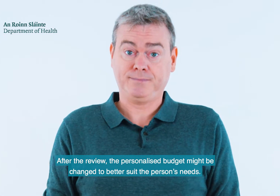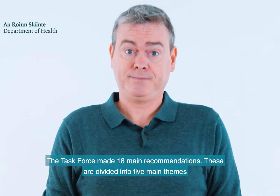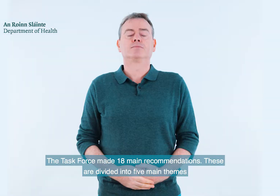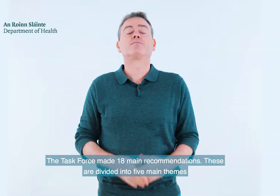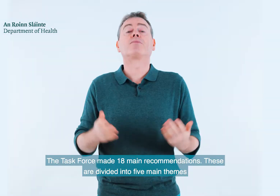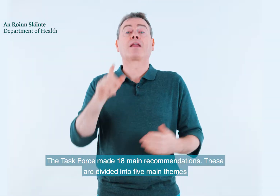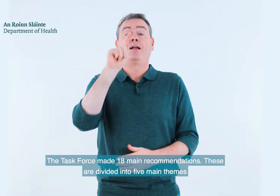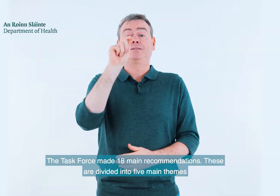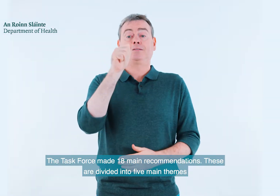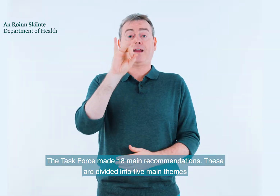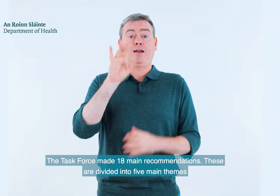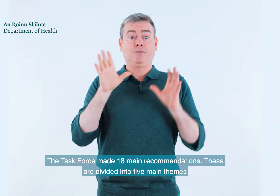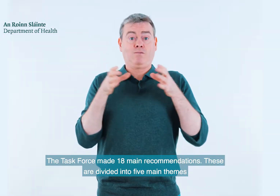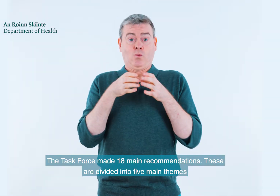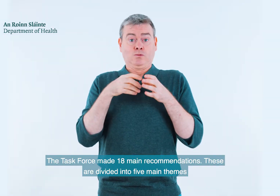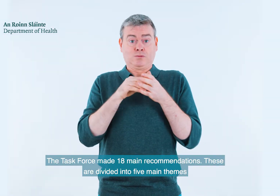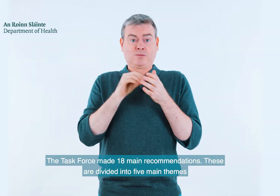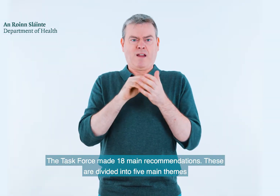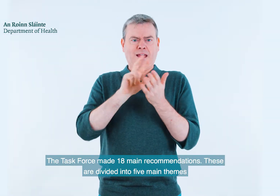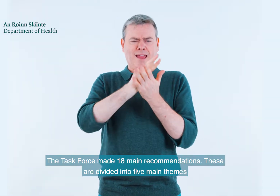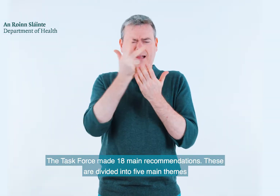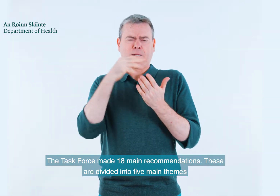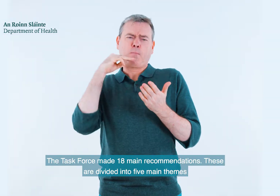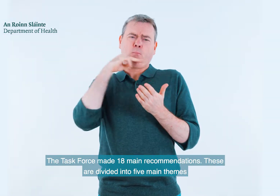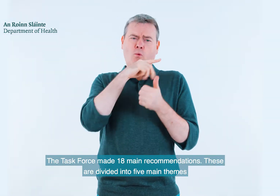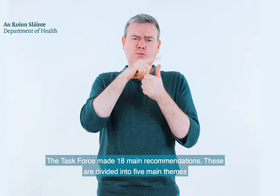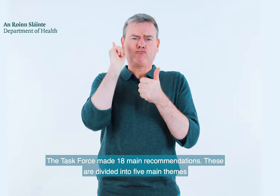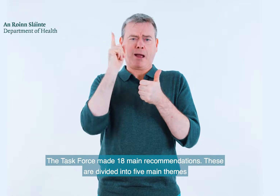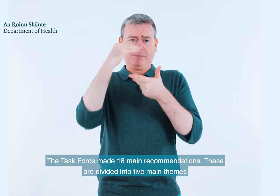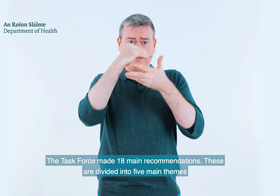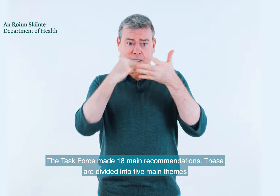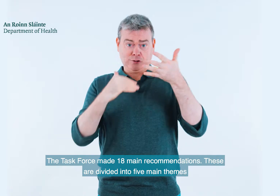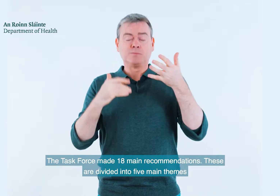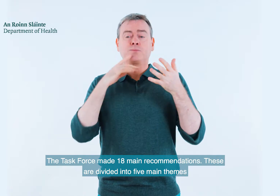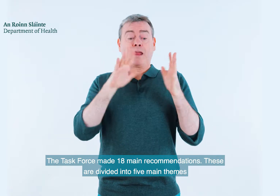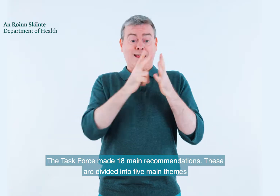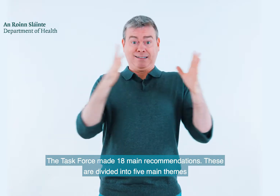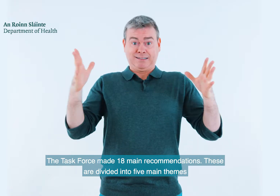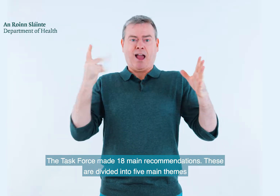The task force made 18 main recommendations. These are divided into 5 main themes